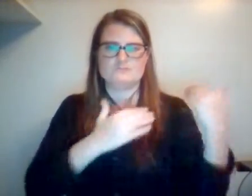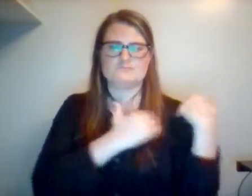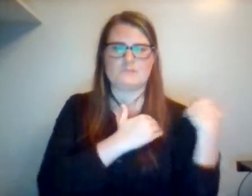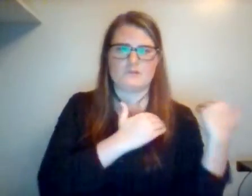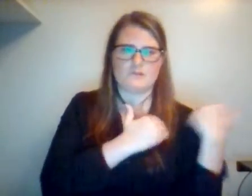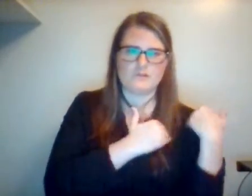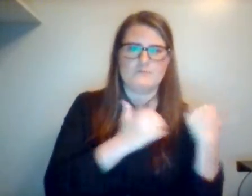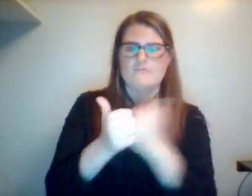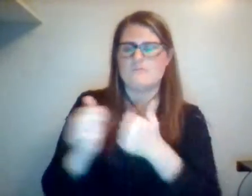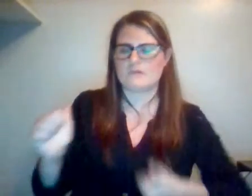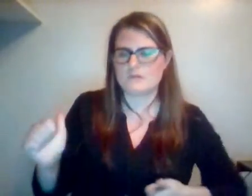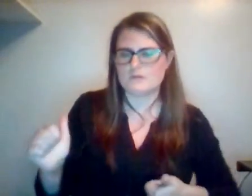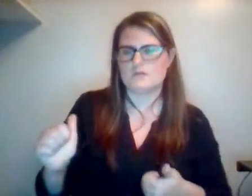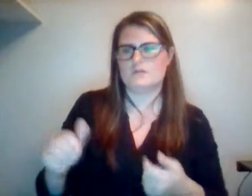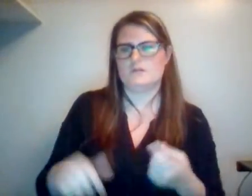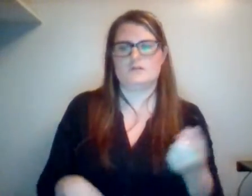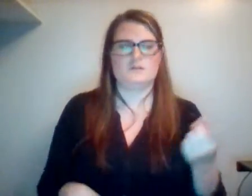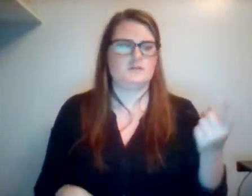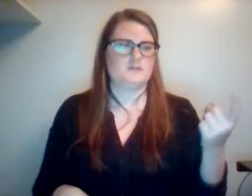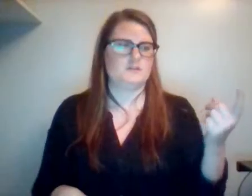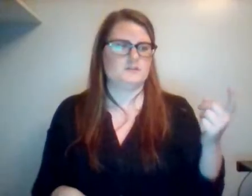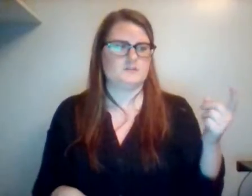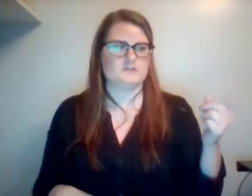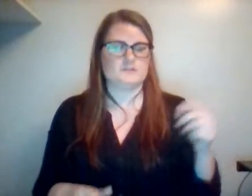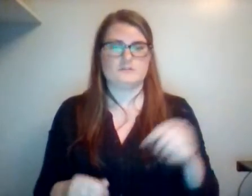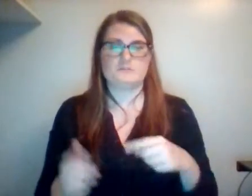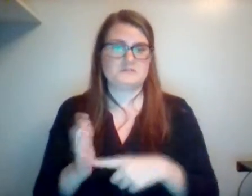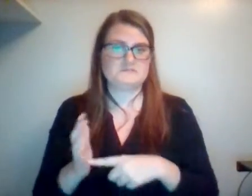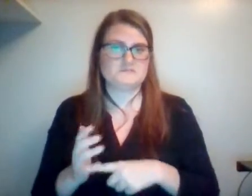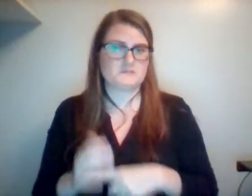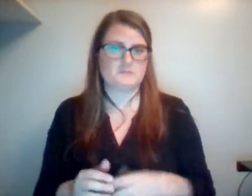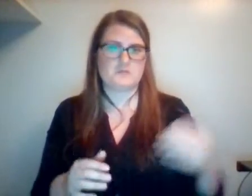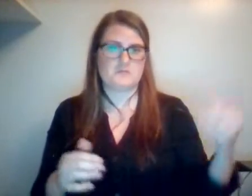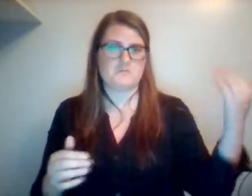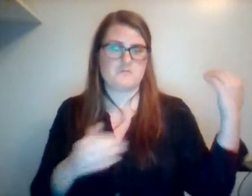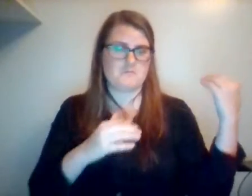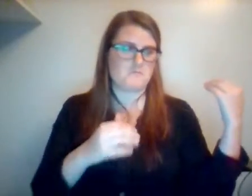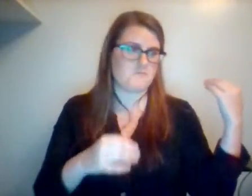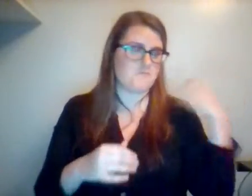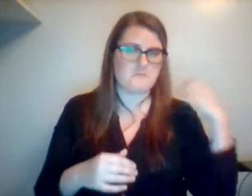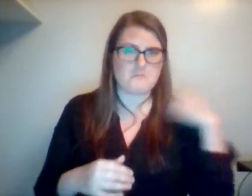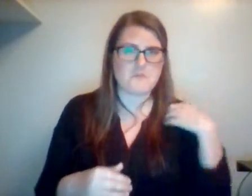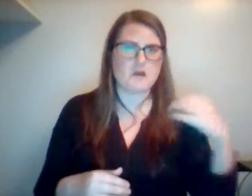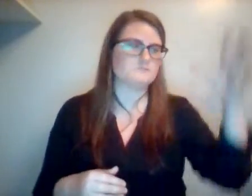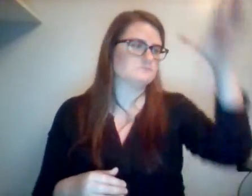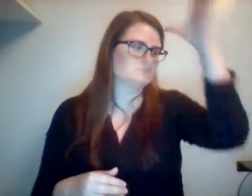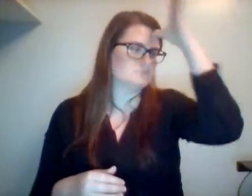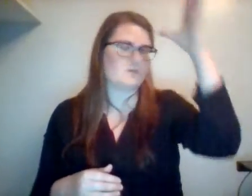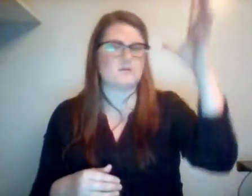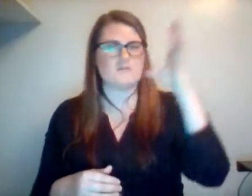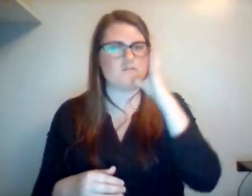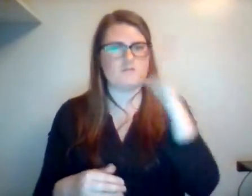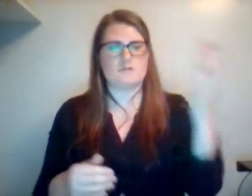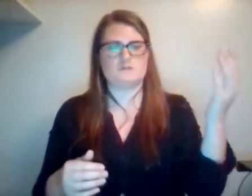We have a role, father, mother, boss, whatever. There are burdens that are coming to us in the day